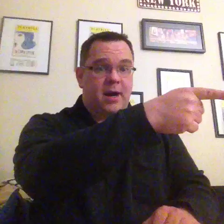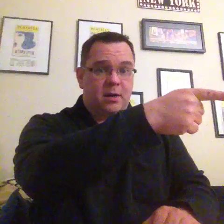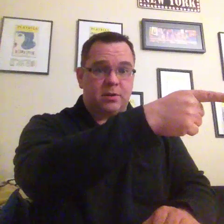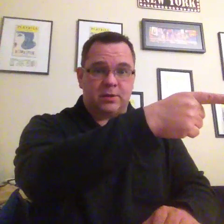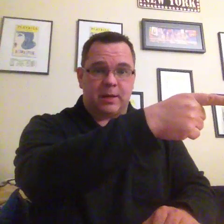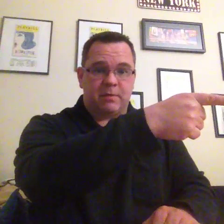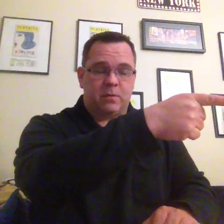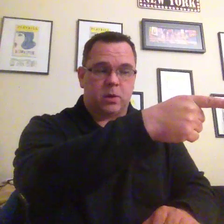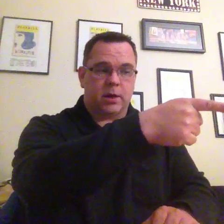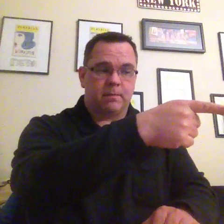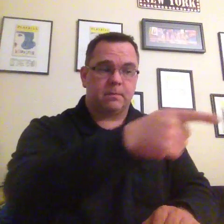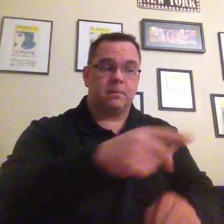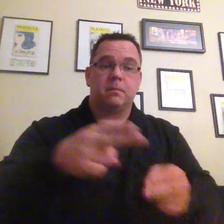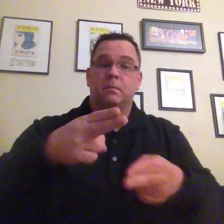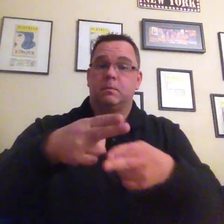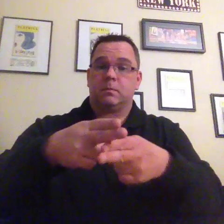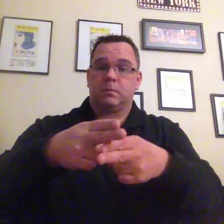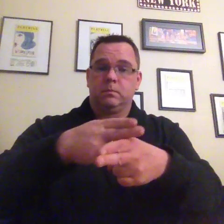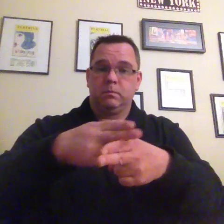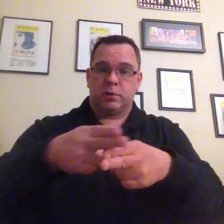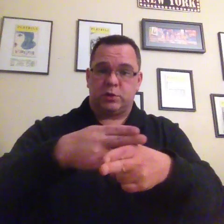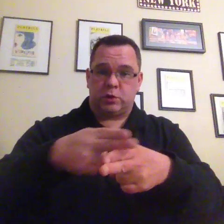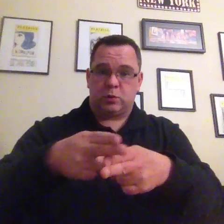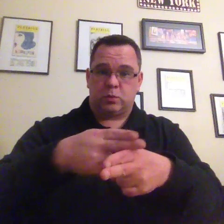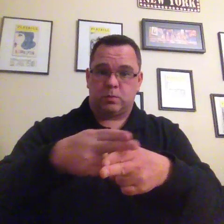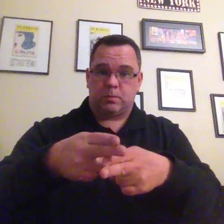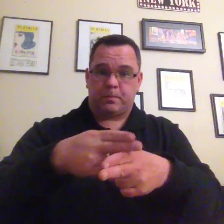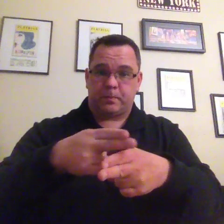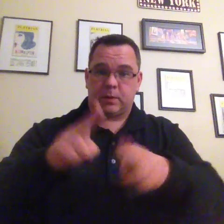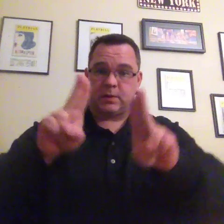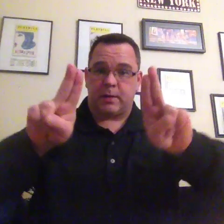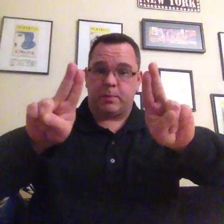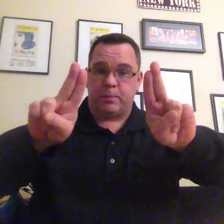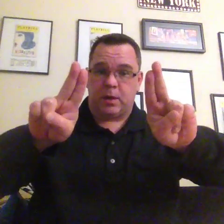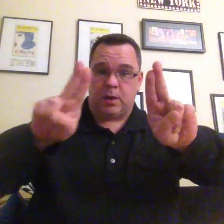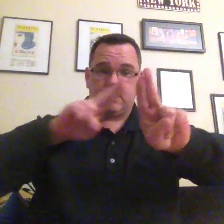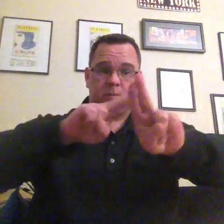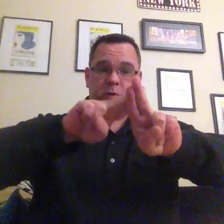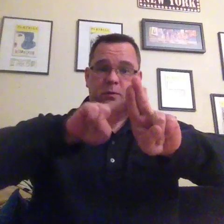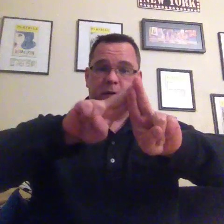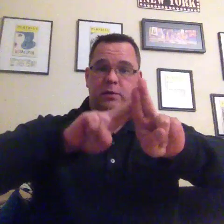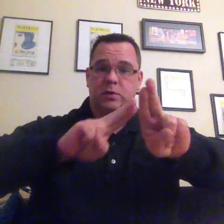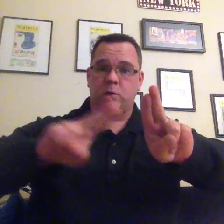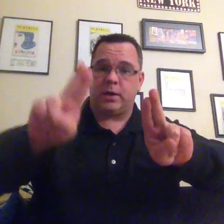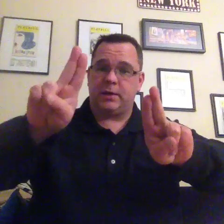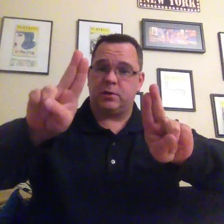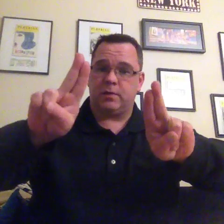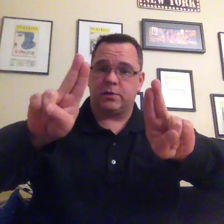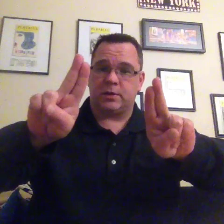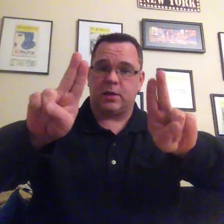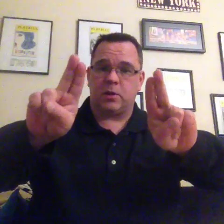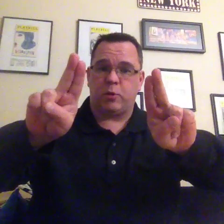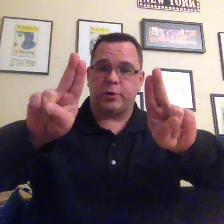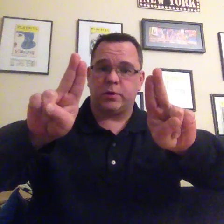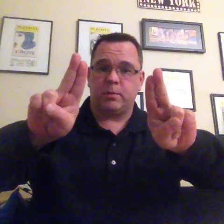there, just like before. Soon. Take two fingers on one hand, two fingers on the other, the pointer in the